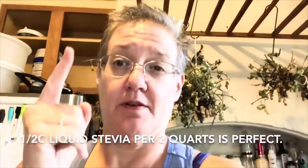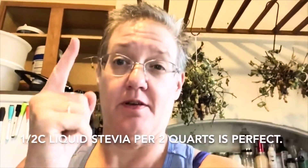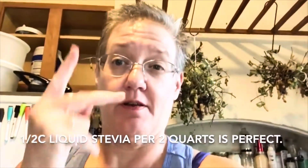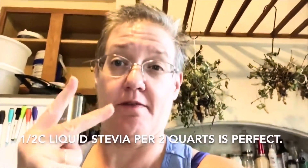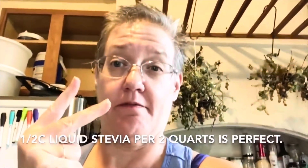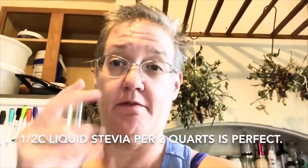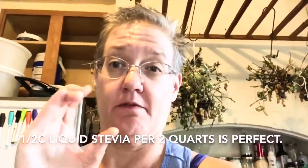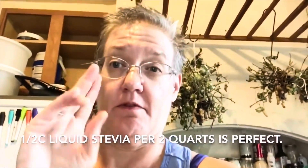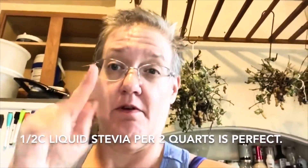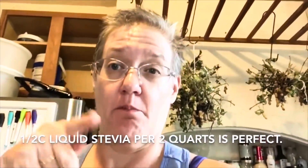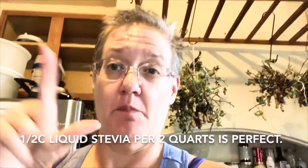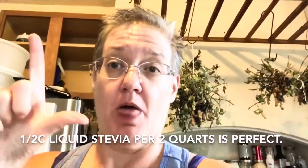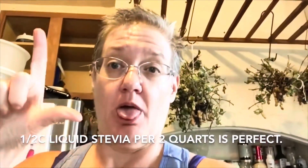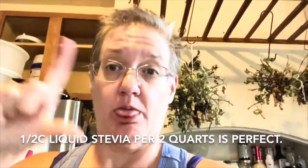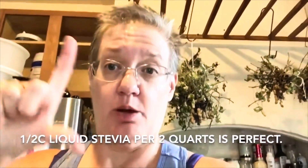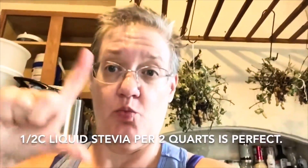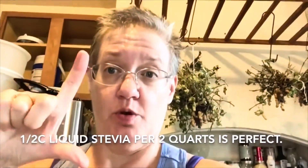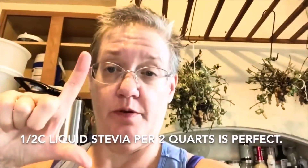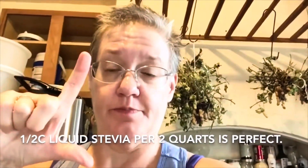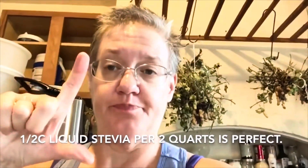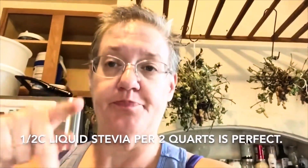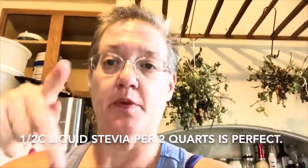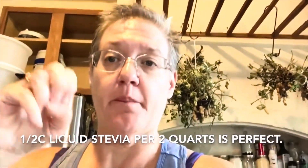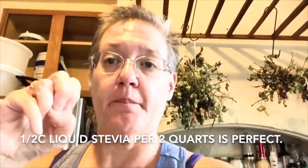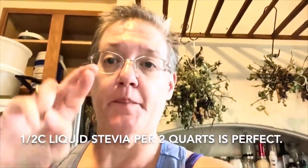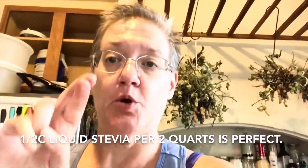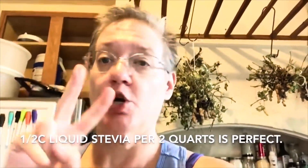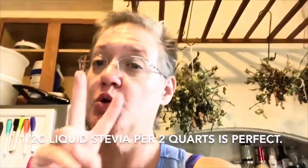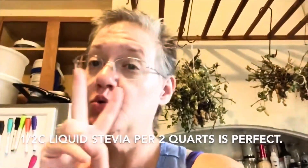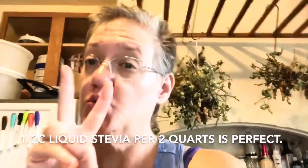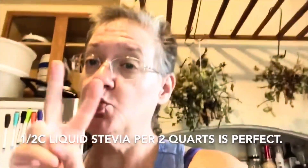Yeah, that's perfect. 1/2 cup of liquid